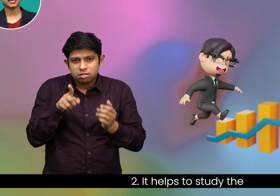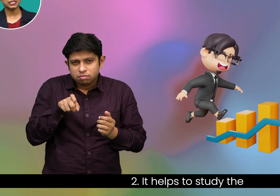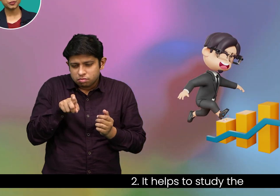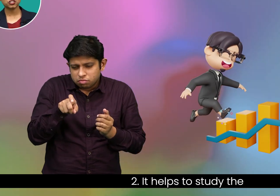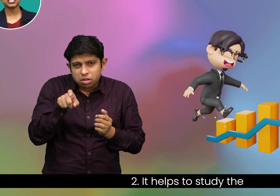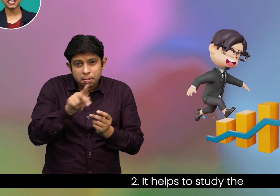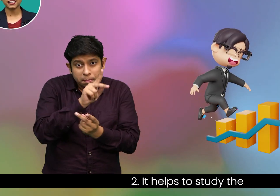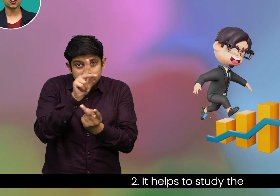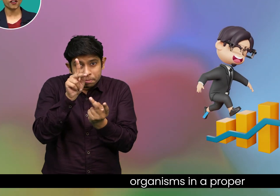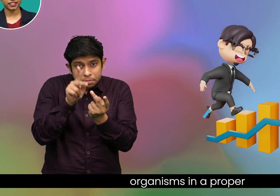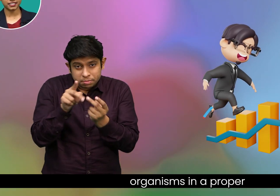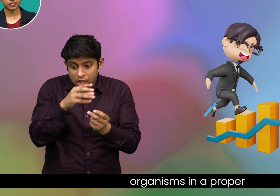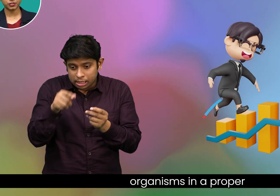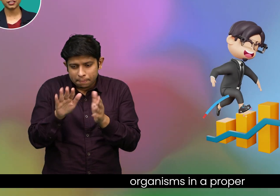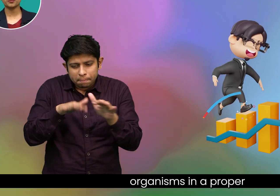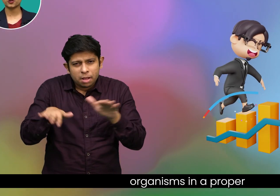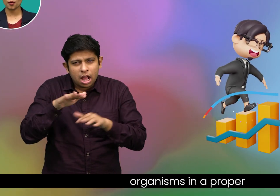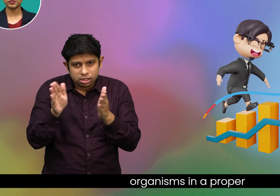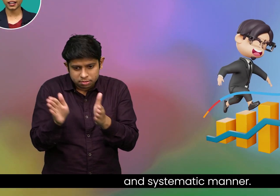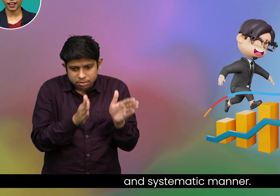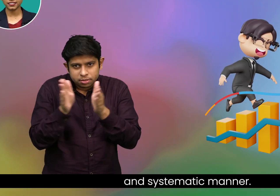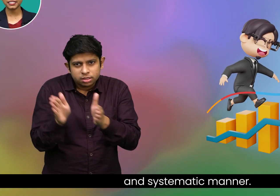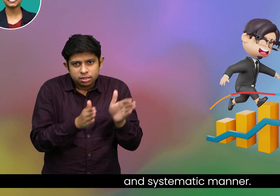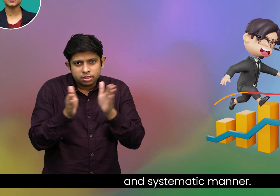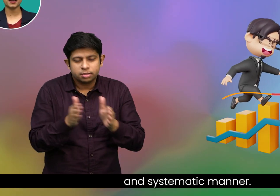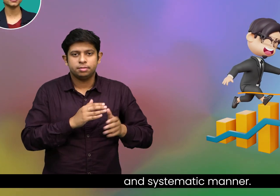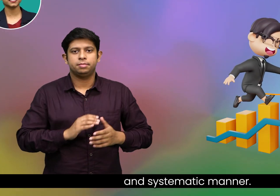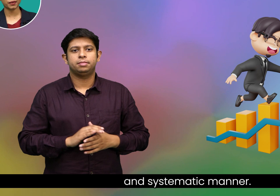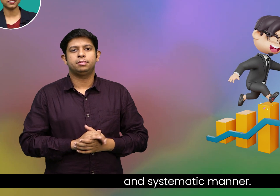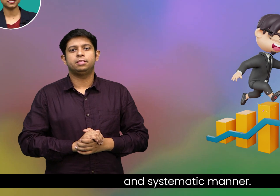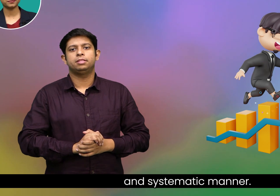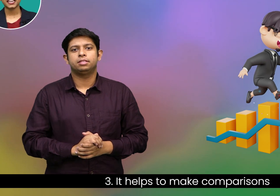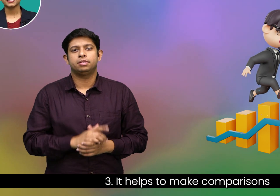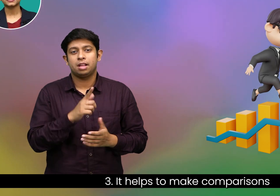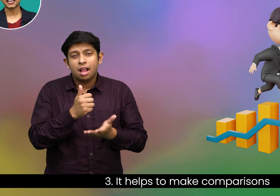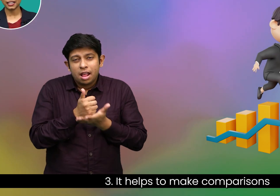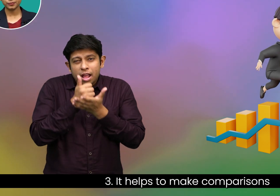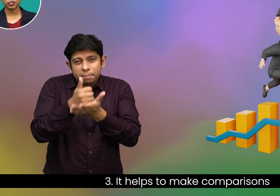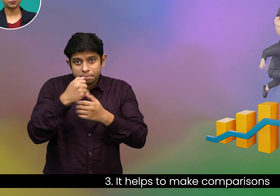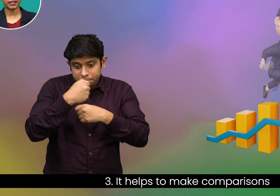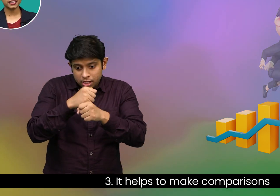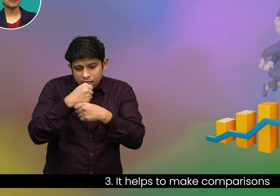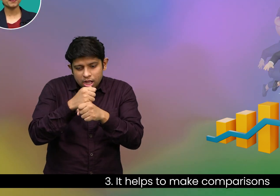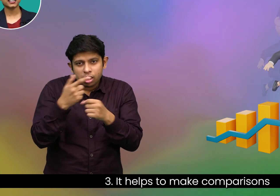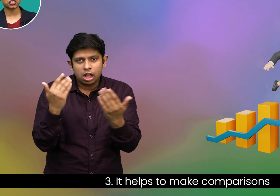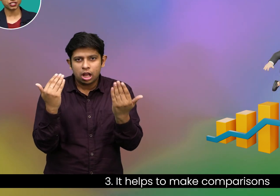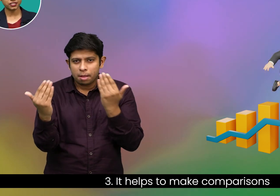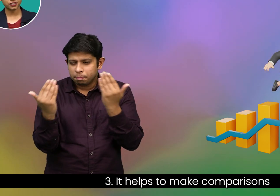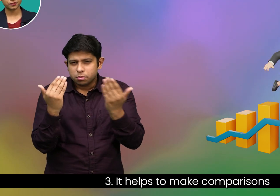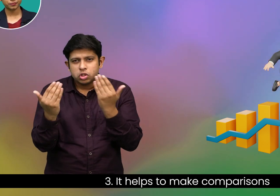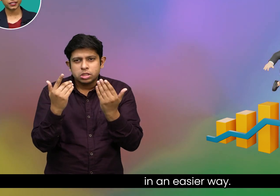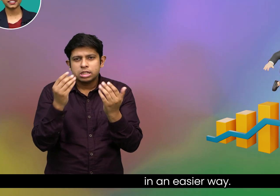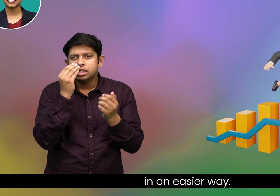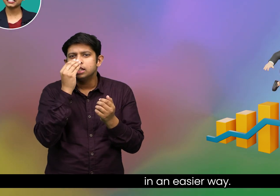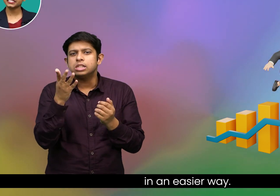It helps to study the organisms in a proper and systematic manner. It helps to make